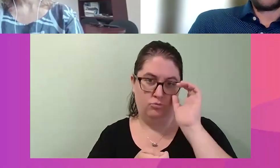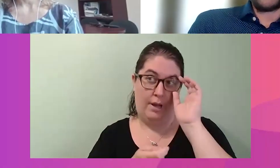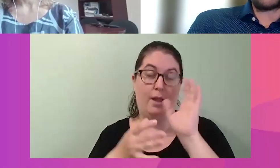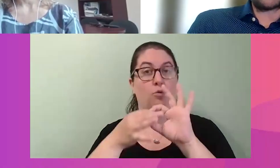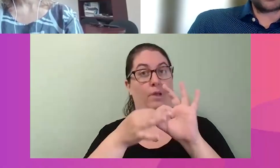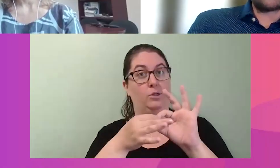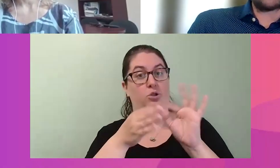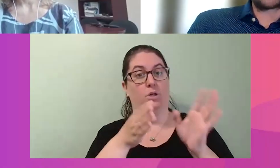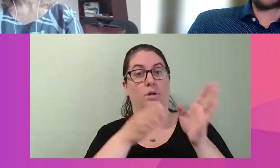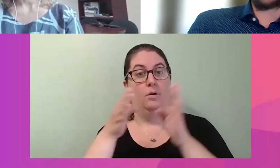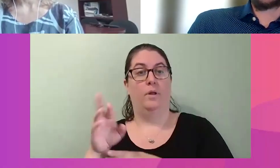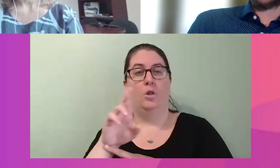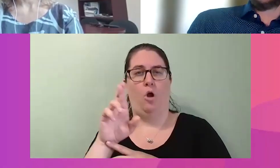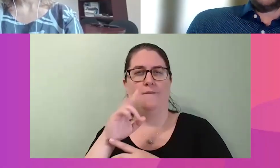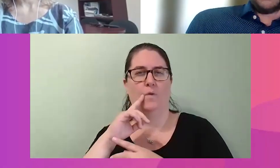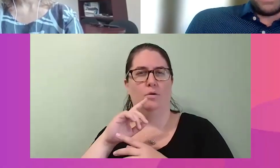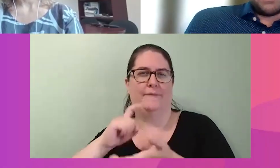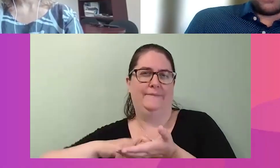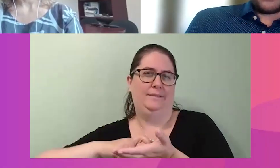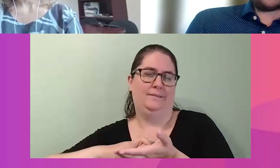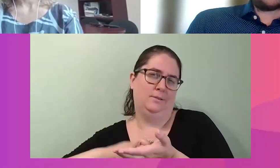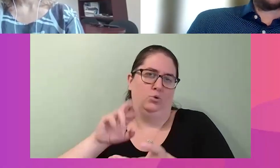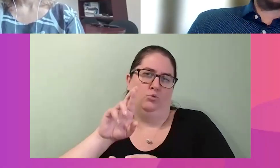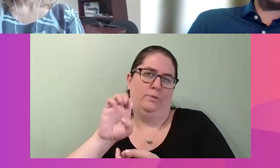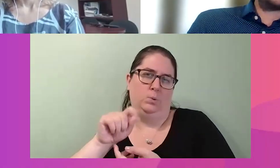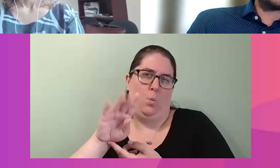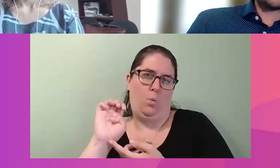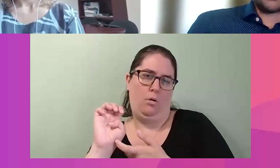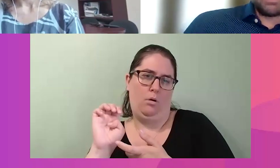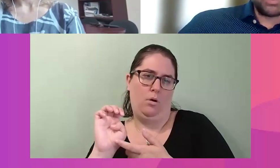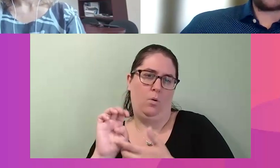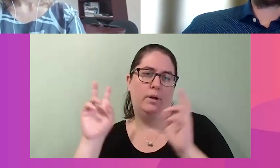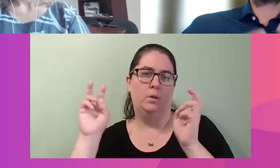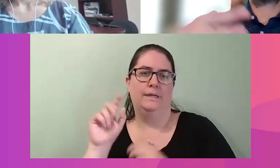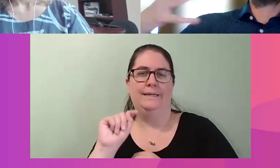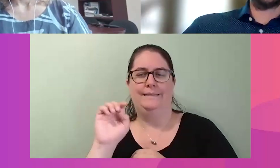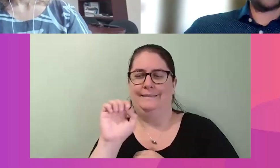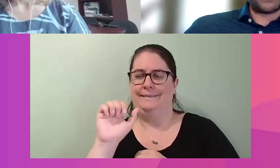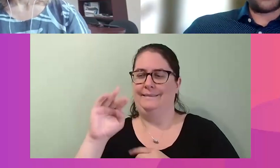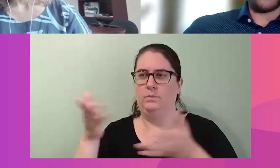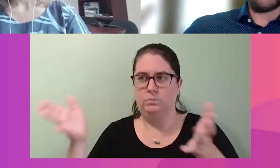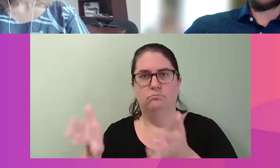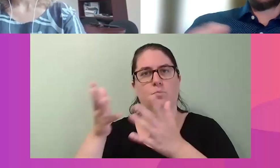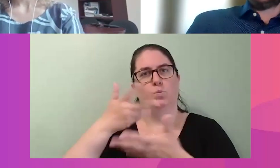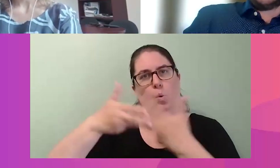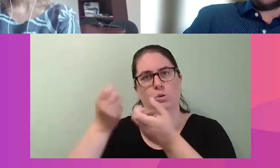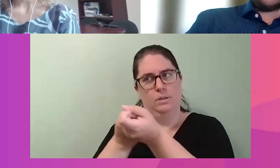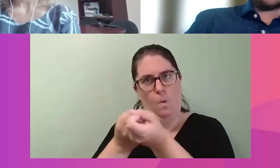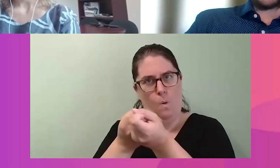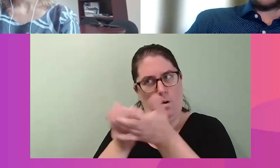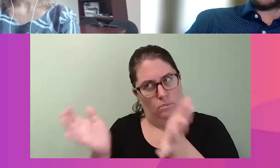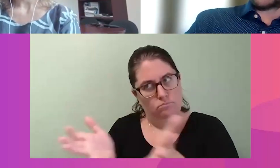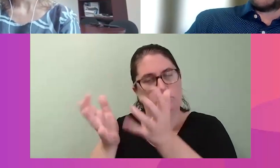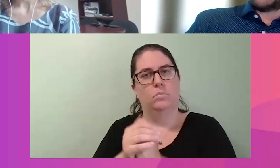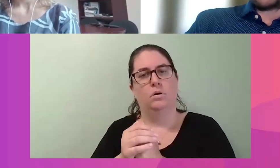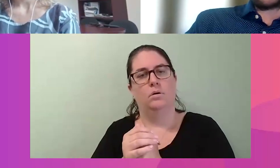take these restorative approaches. We use something called teaming to try to bolster social support around them, and